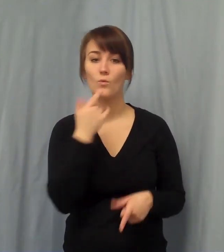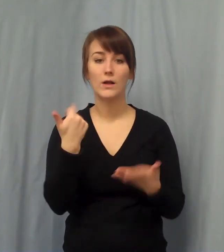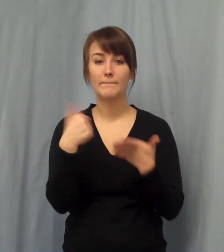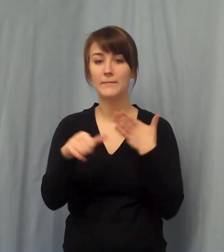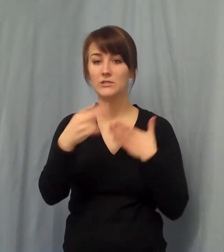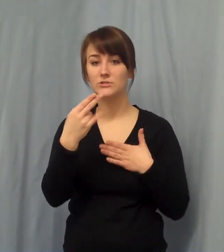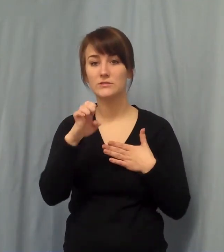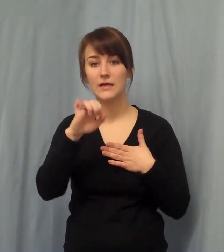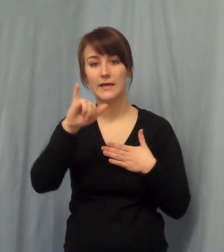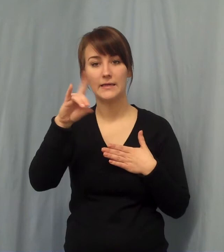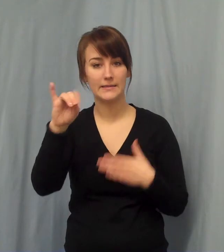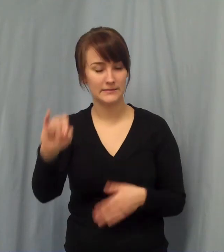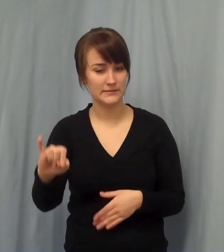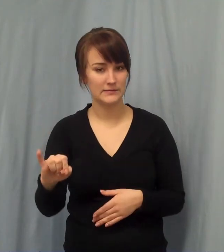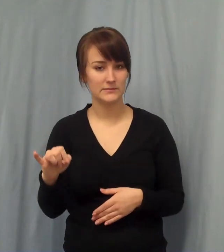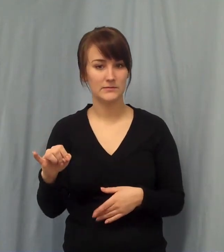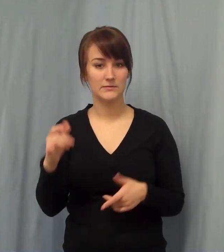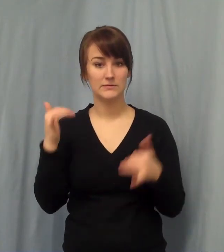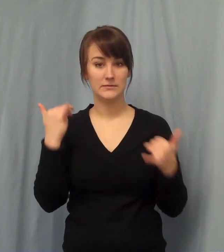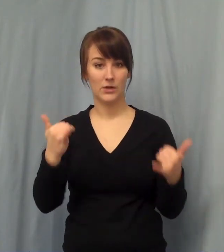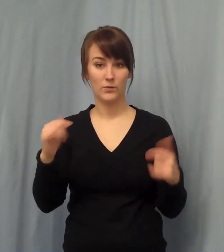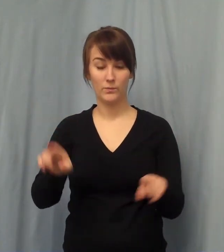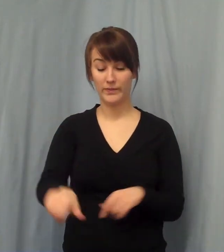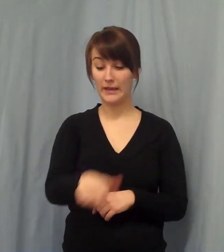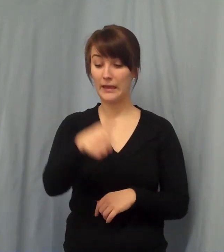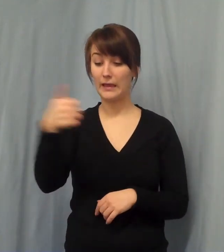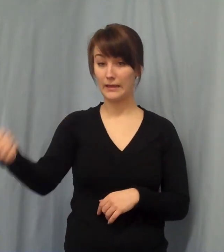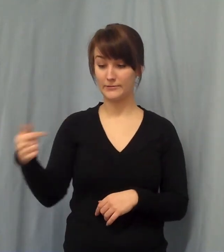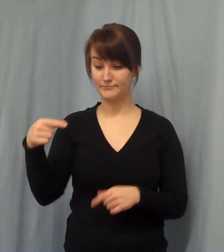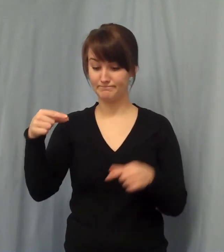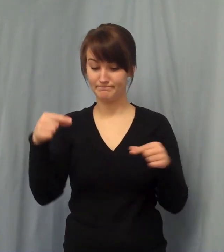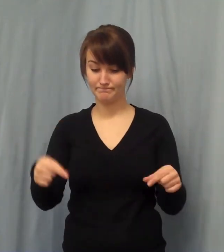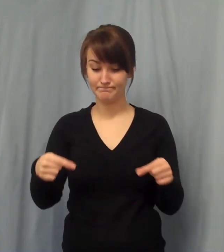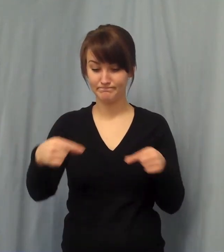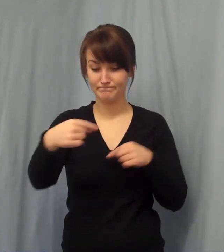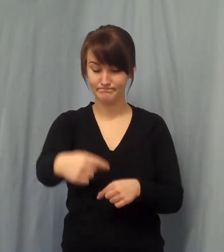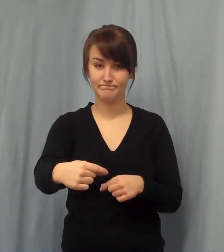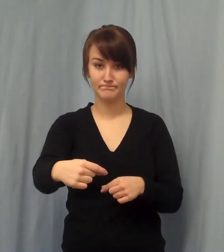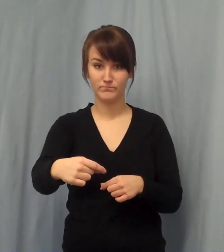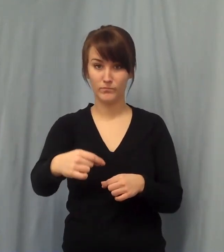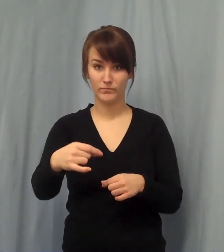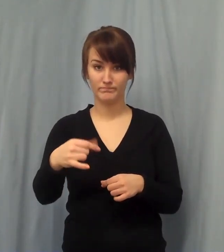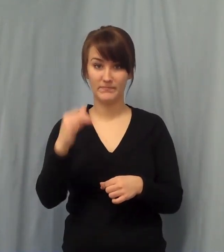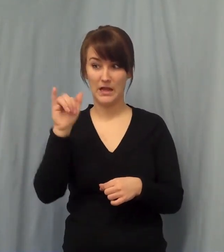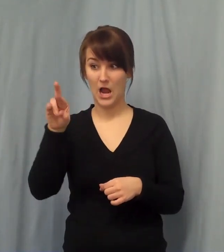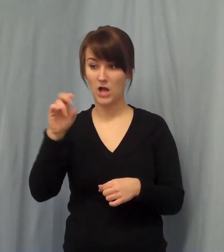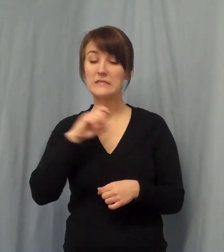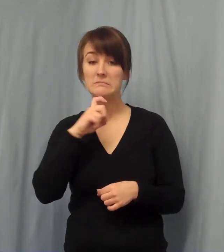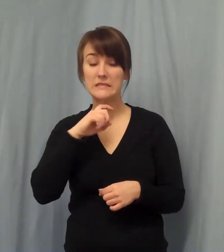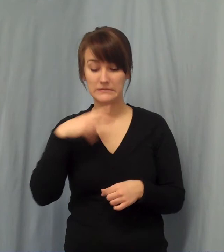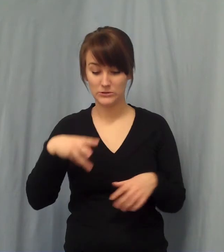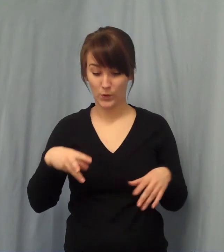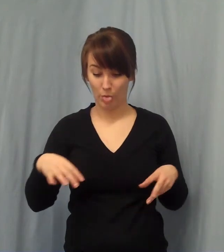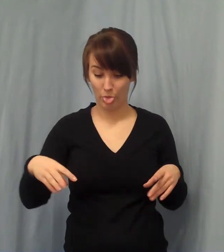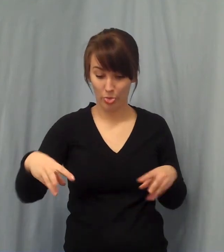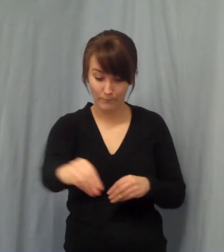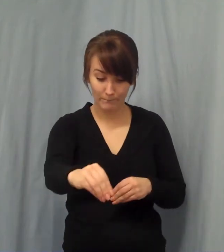now put your finger on the other end. You see how the iron filings are being pulled to either one side or another. Now, look at the